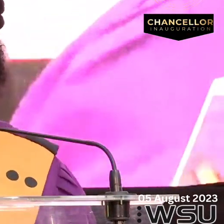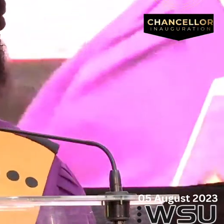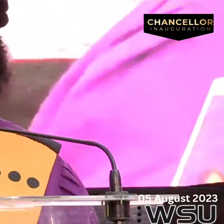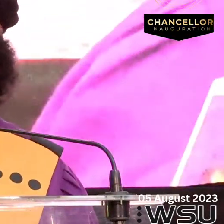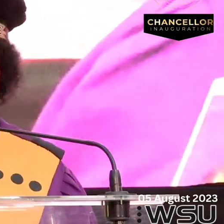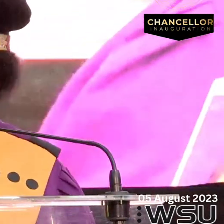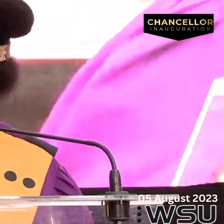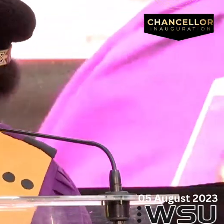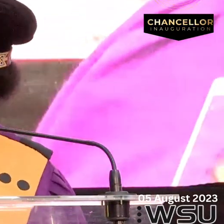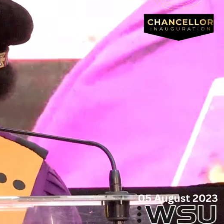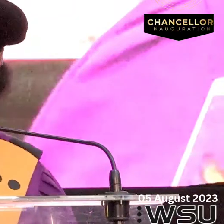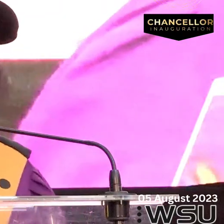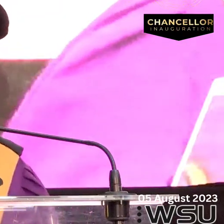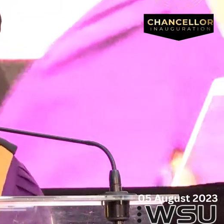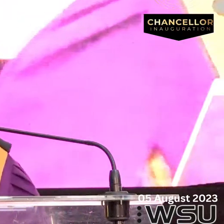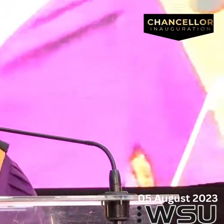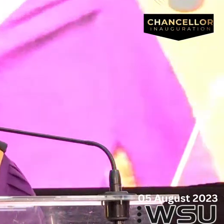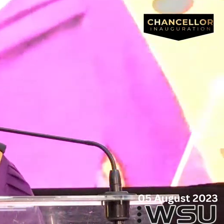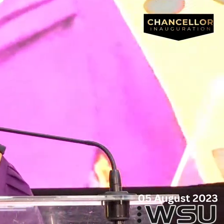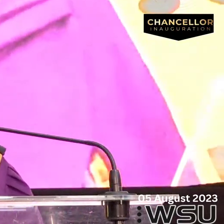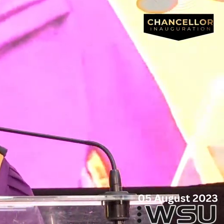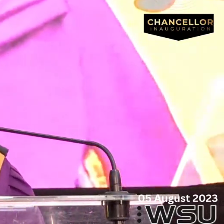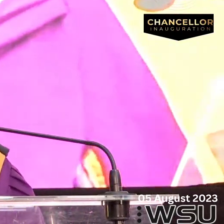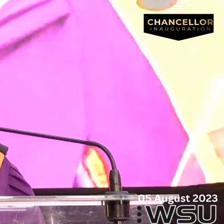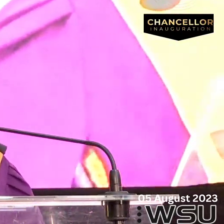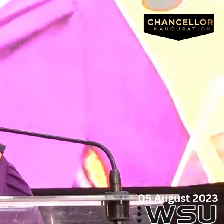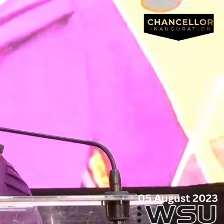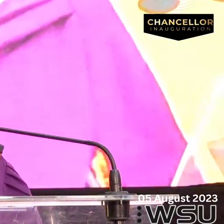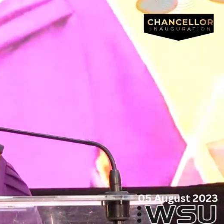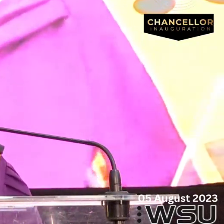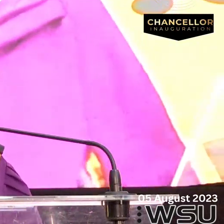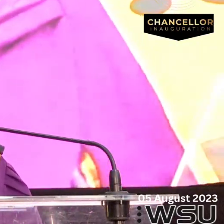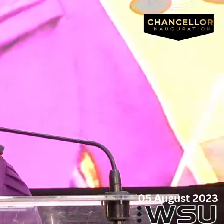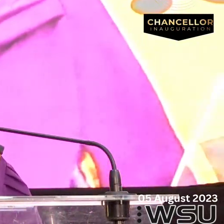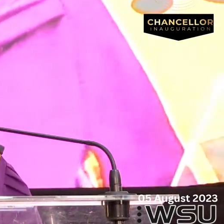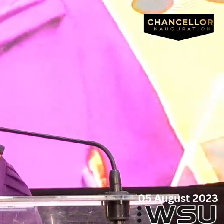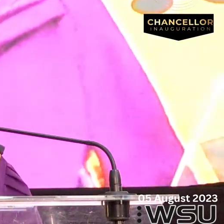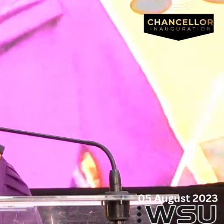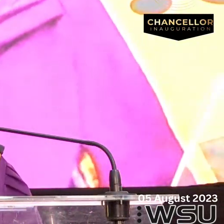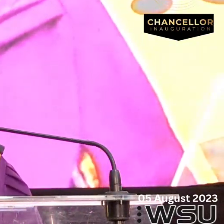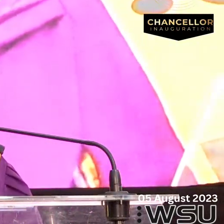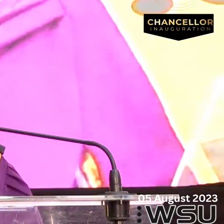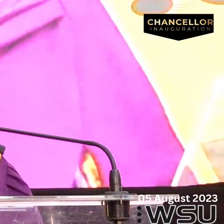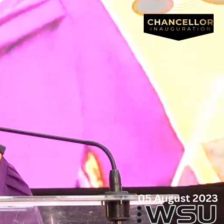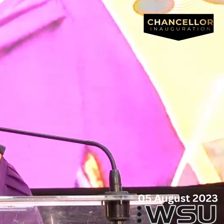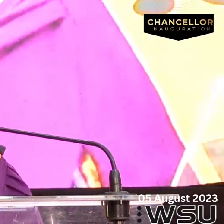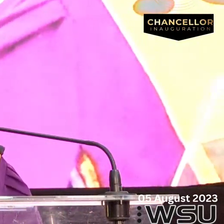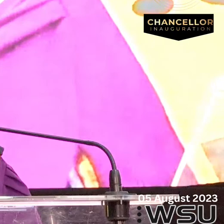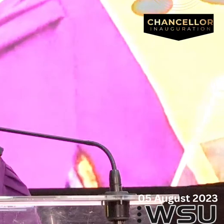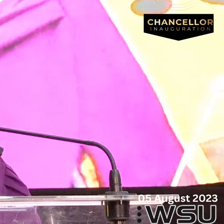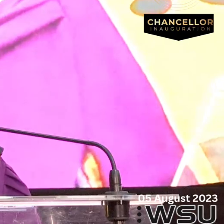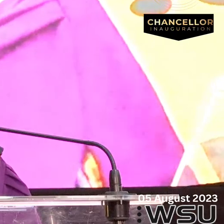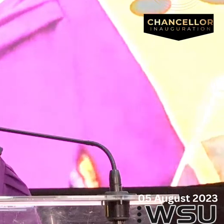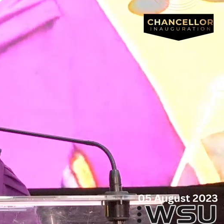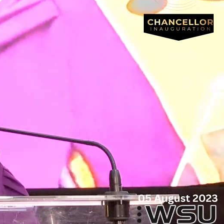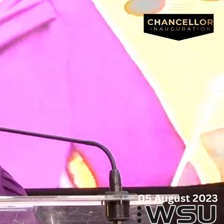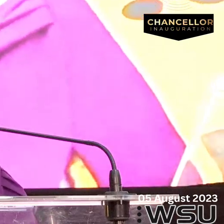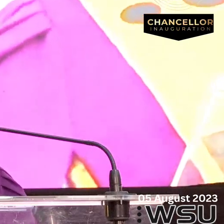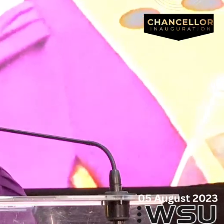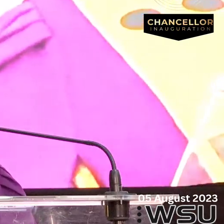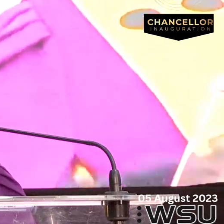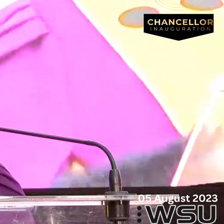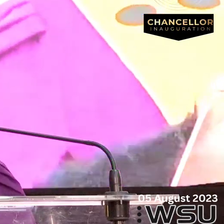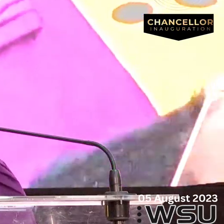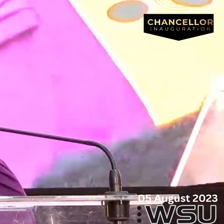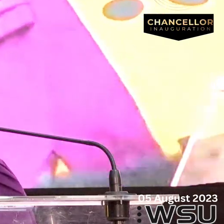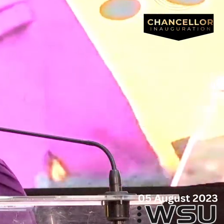I always credit it for all the successes that I've had, that rebuilding that I got when I was very young. So I